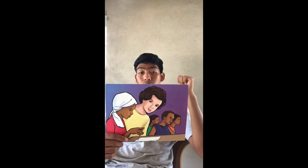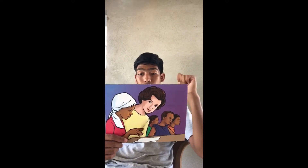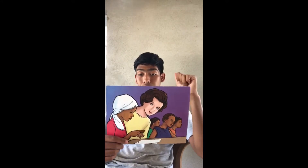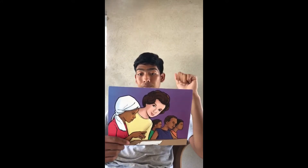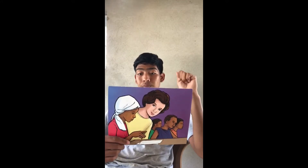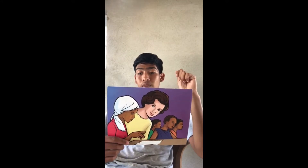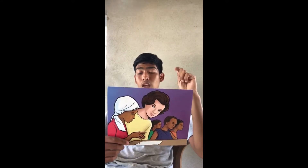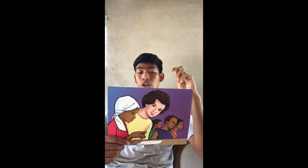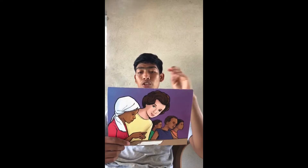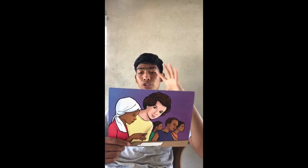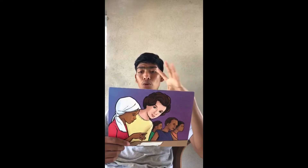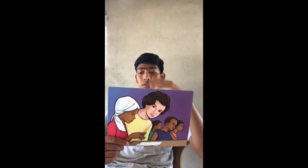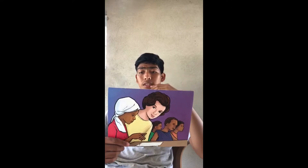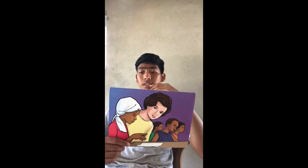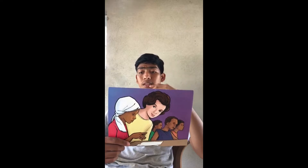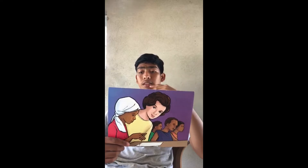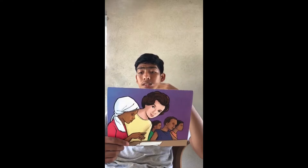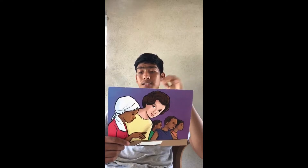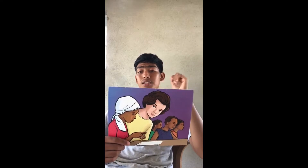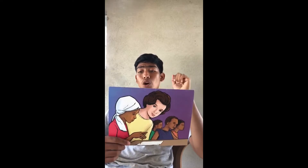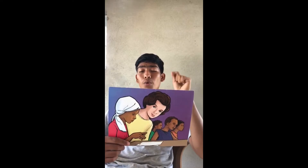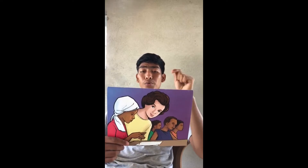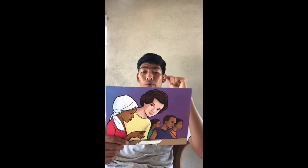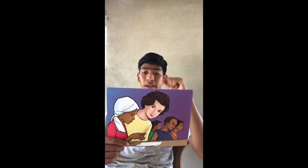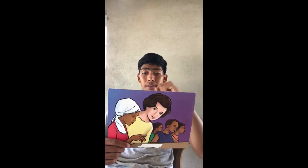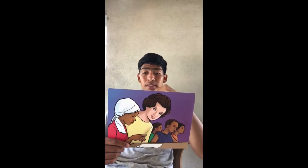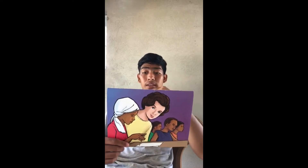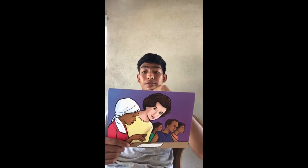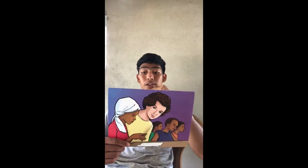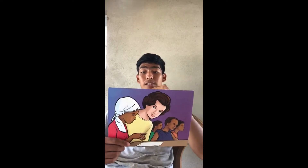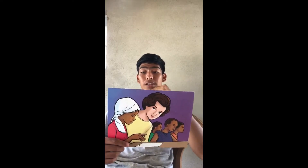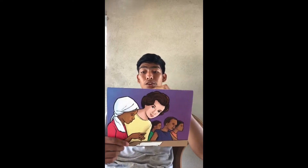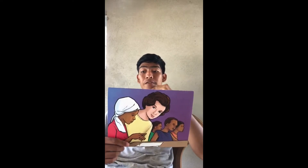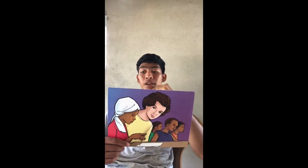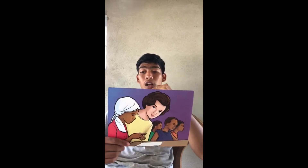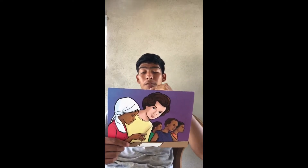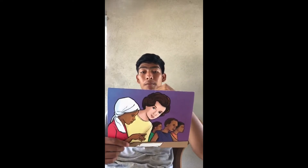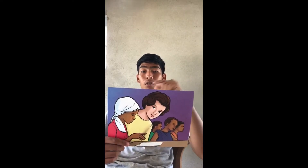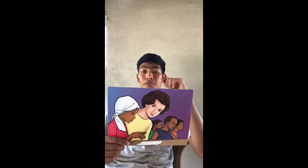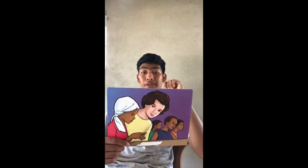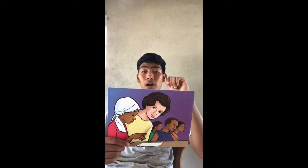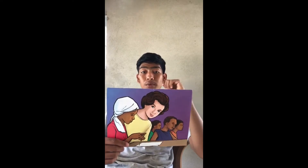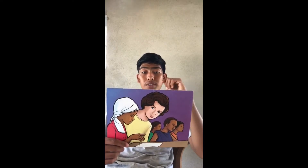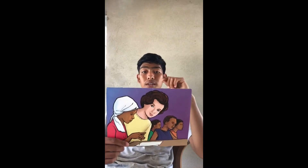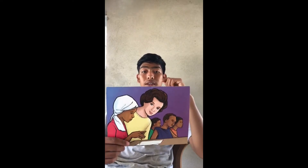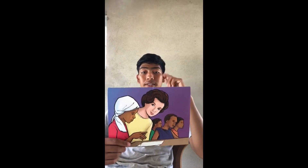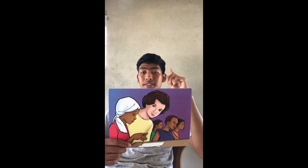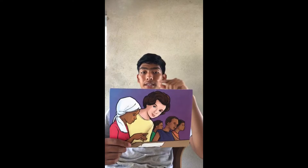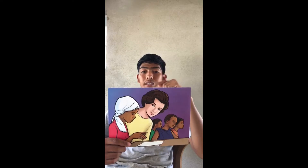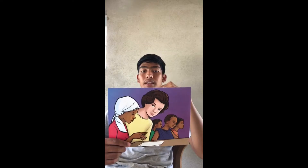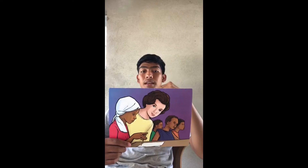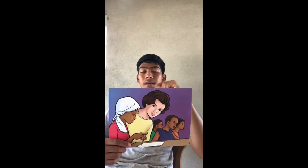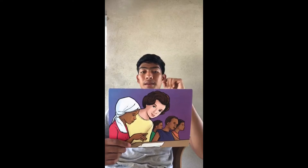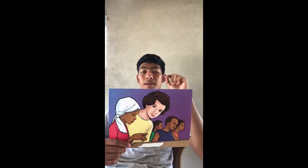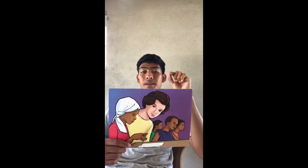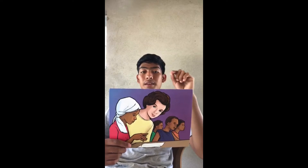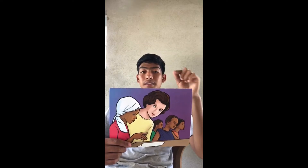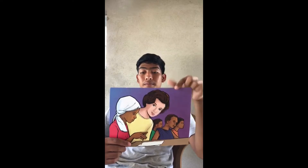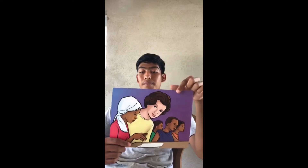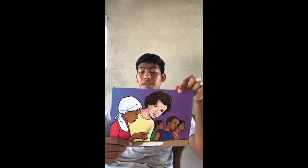her. Now Titi, this is how you write the first letter of the alphabet of your language, said the